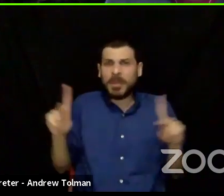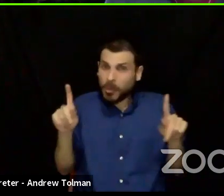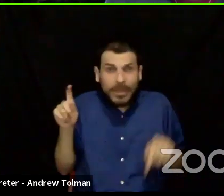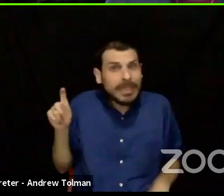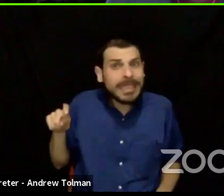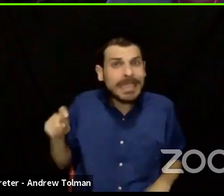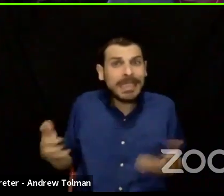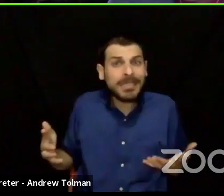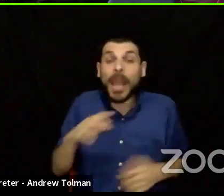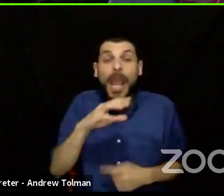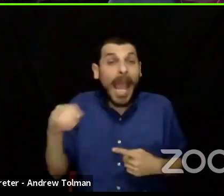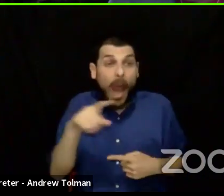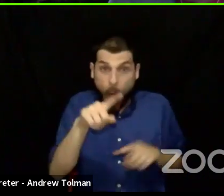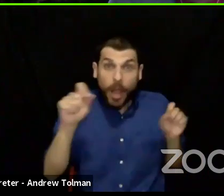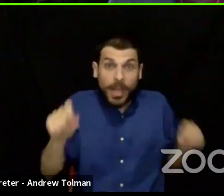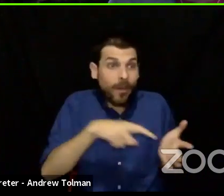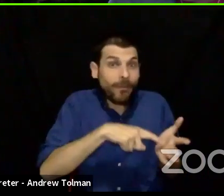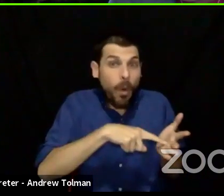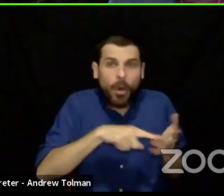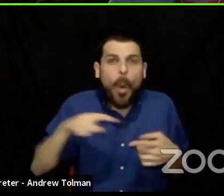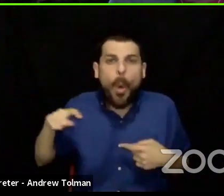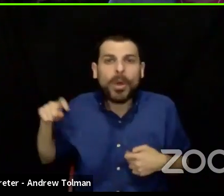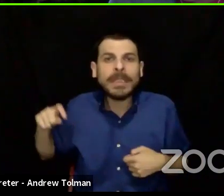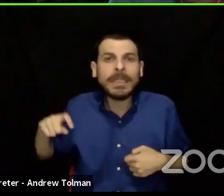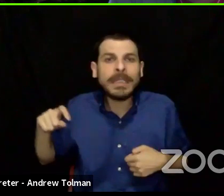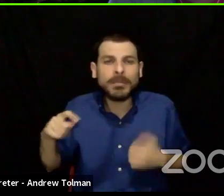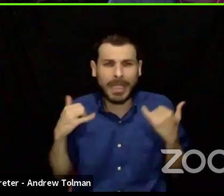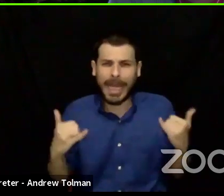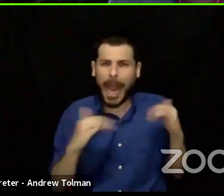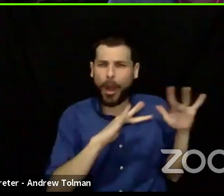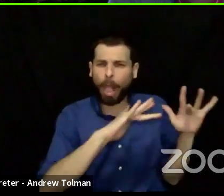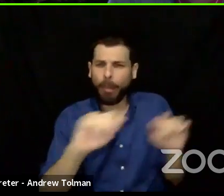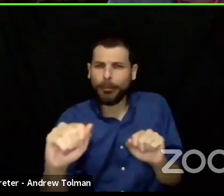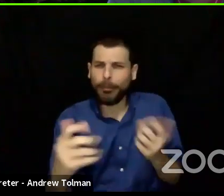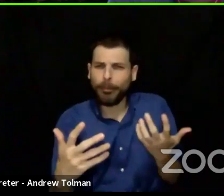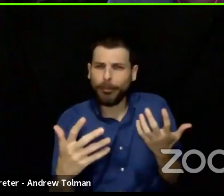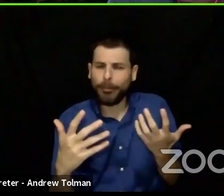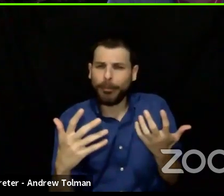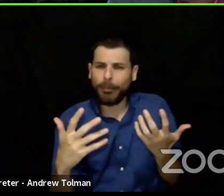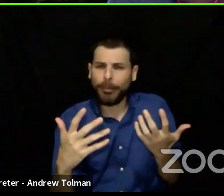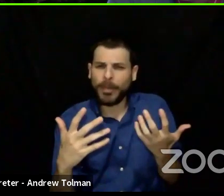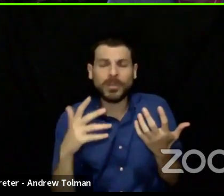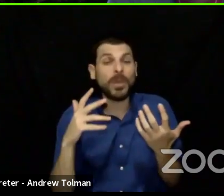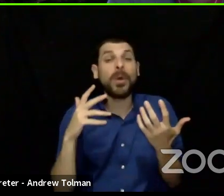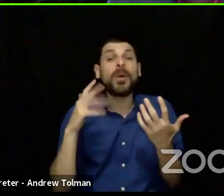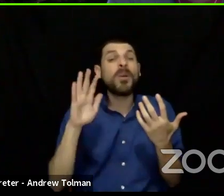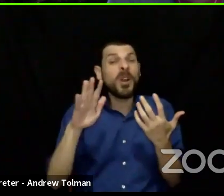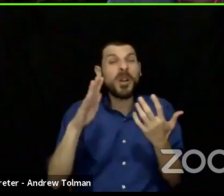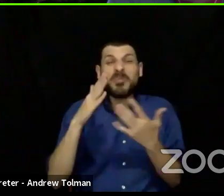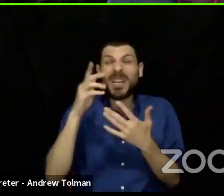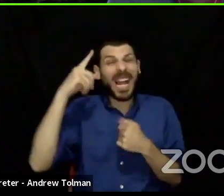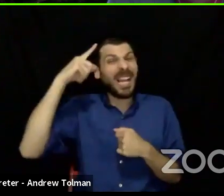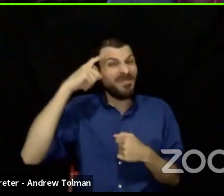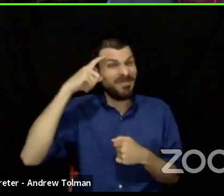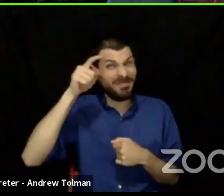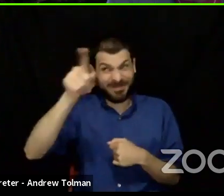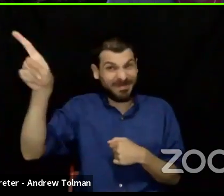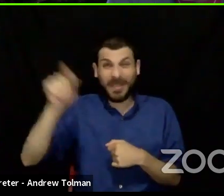also probably need other people that can live in that housing with them. They probably need to accommodate families and reentry.